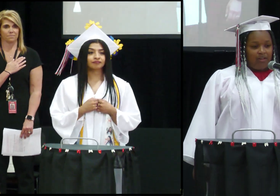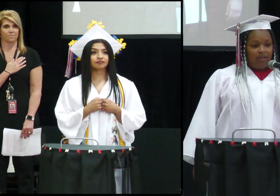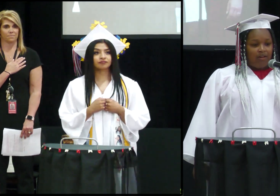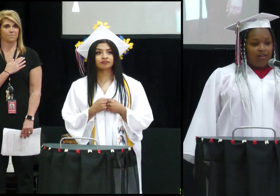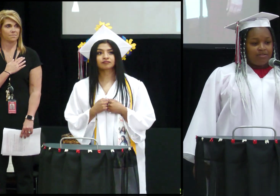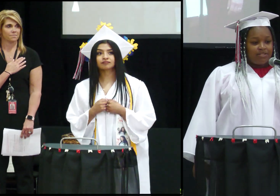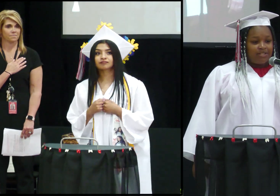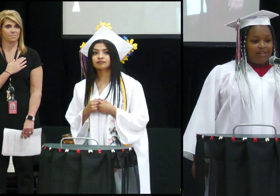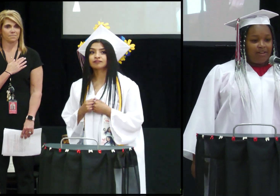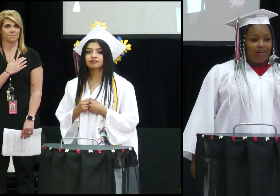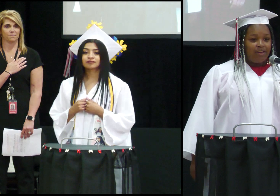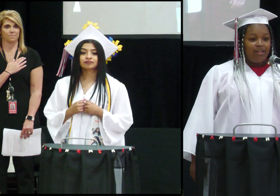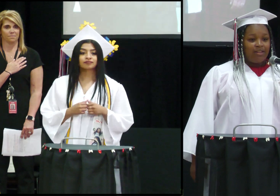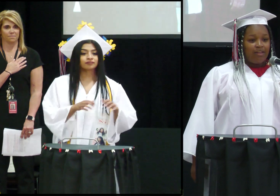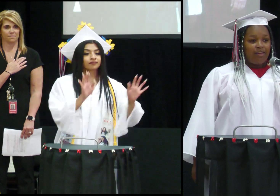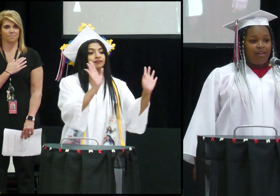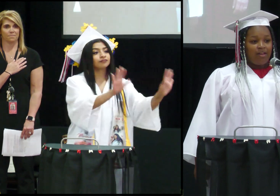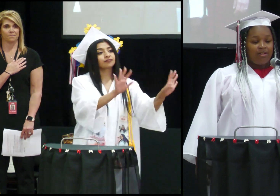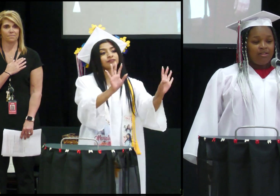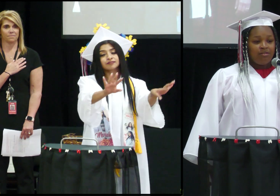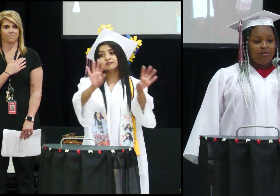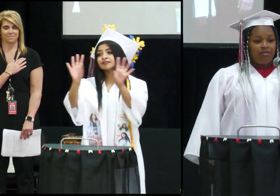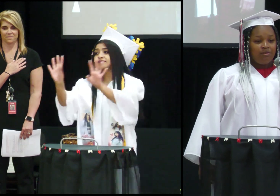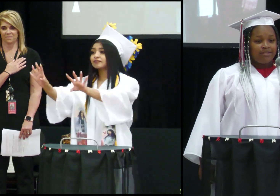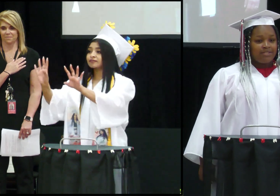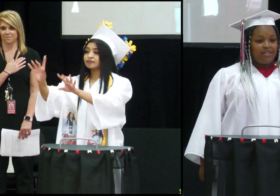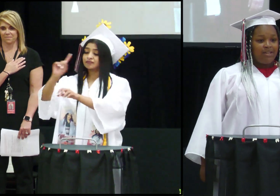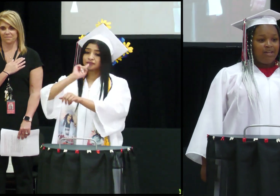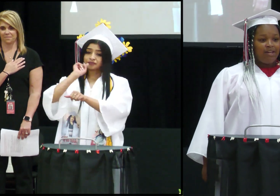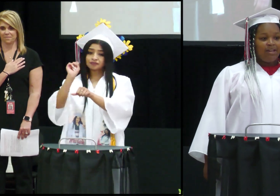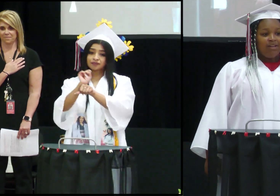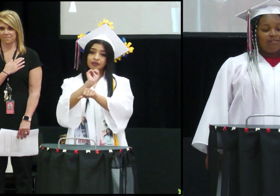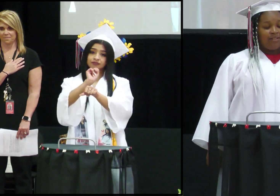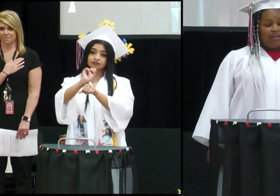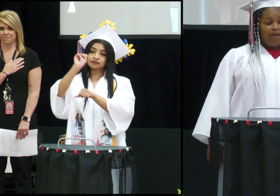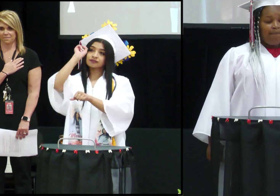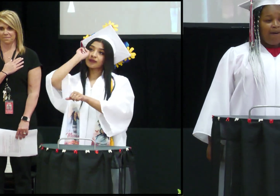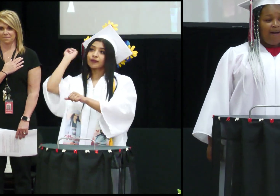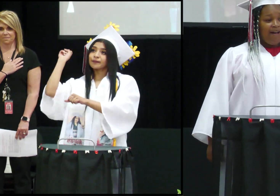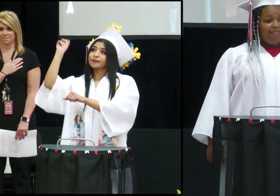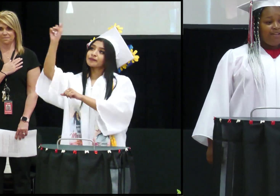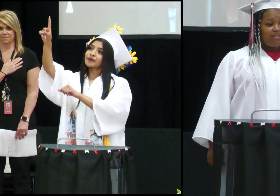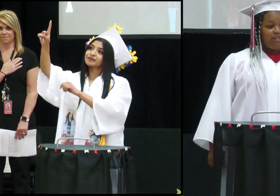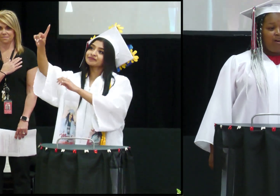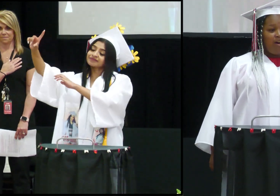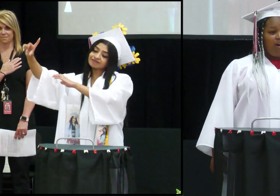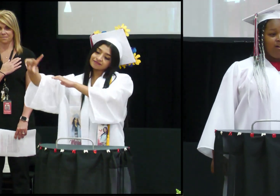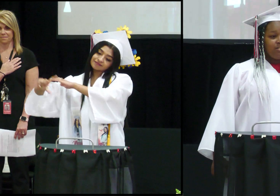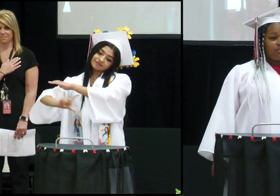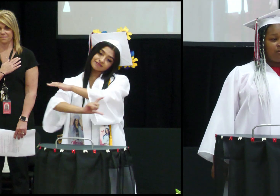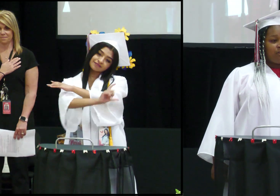Oh, say can you see by the dawn's